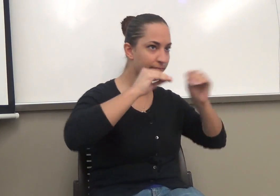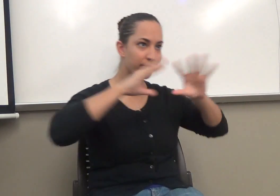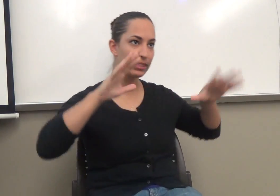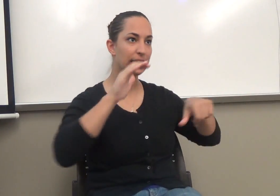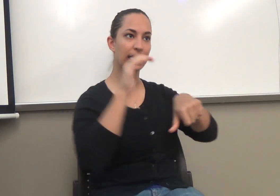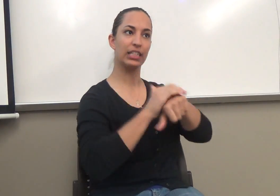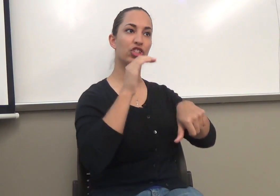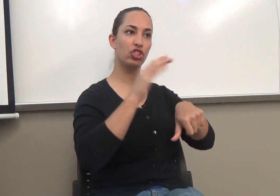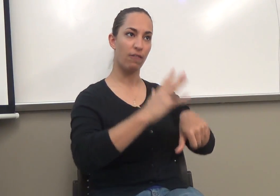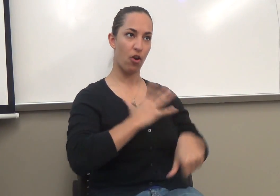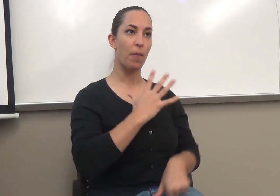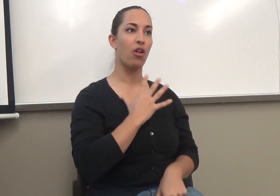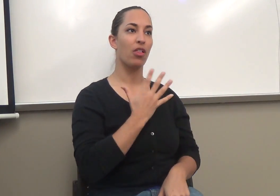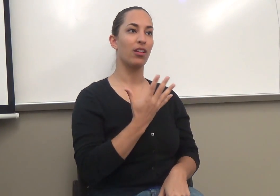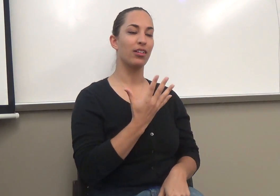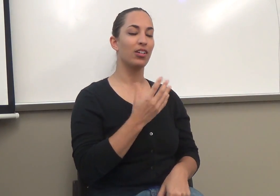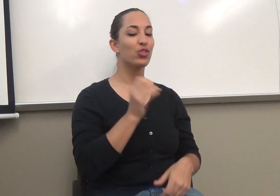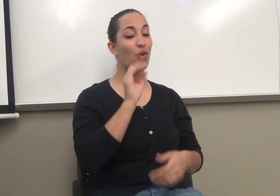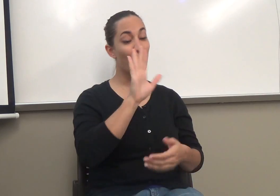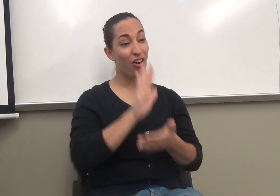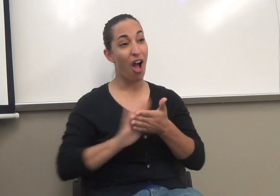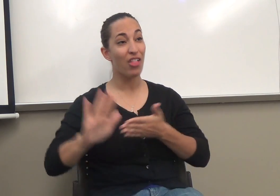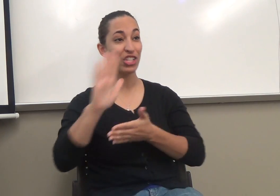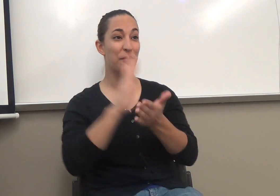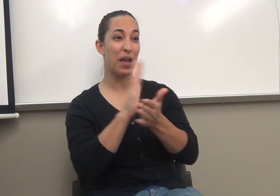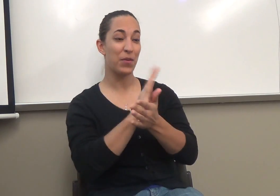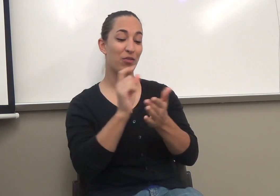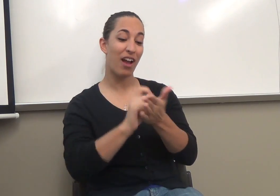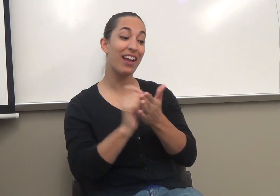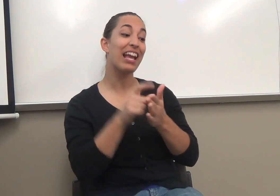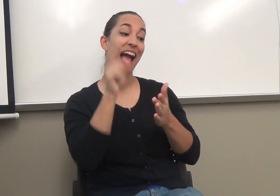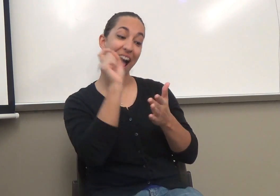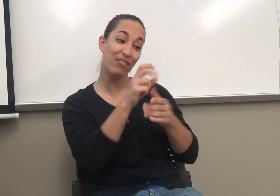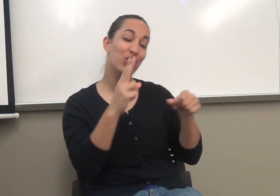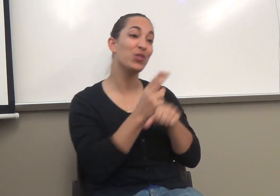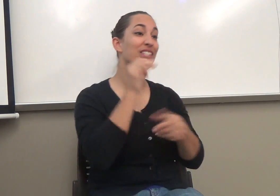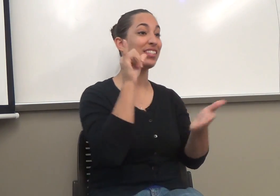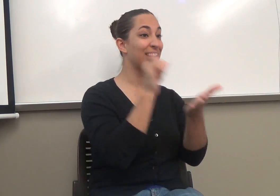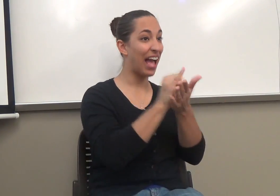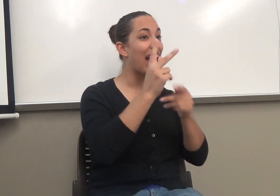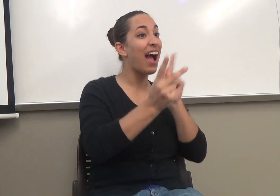paper writing, you have to shift over to standard English. Okay?